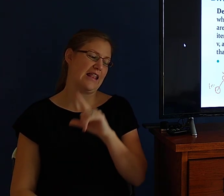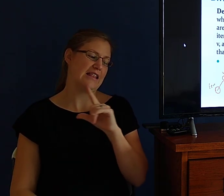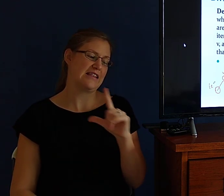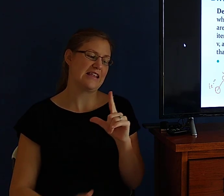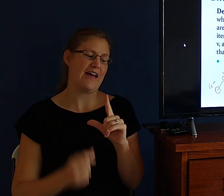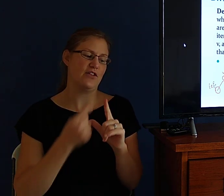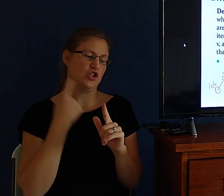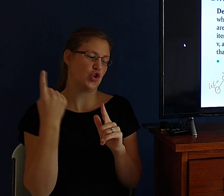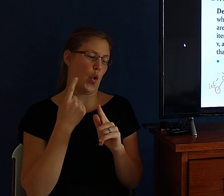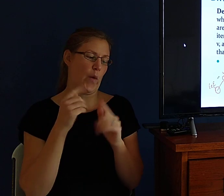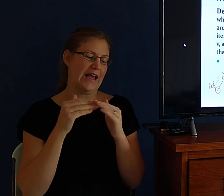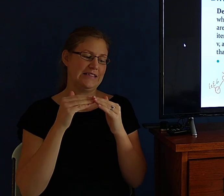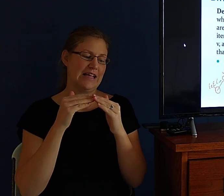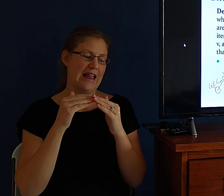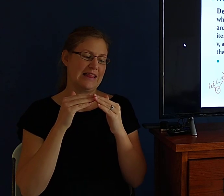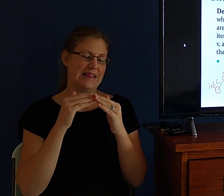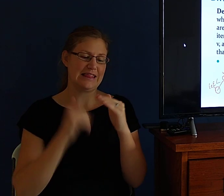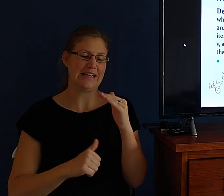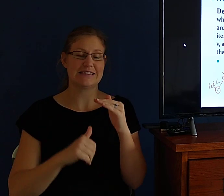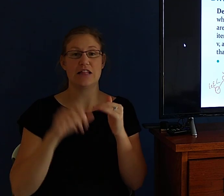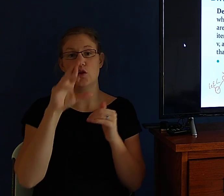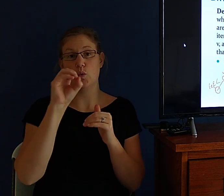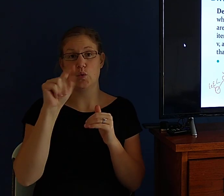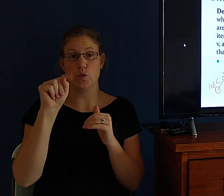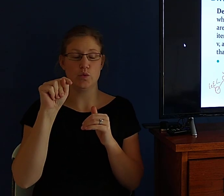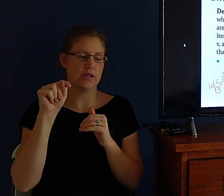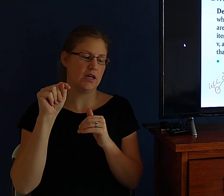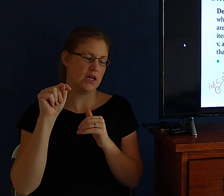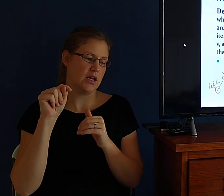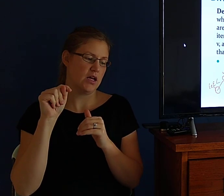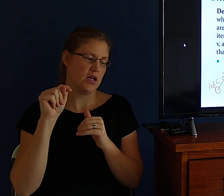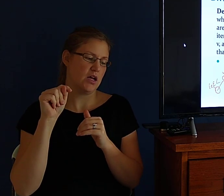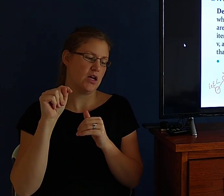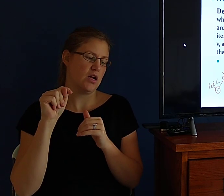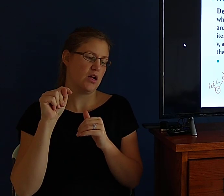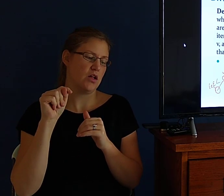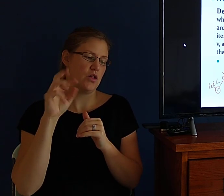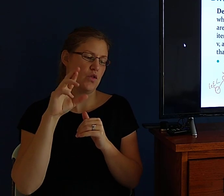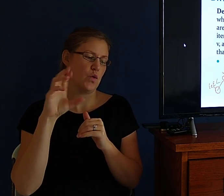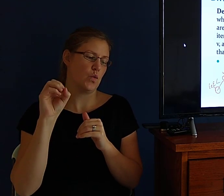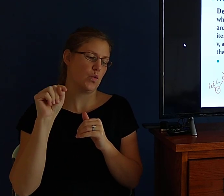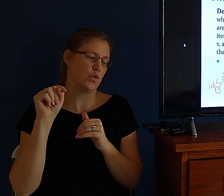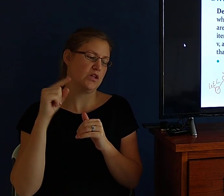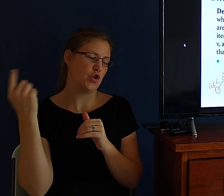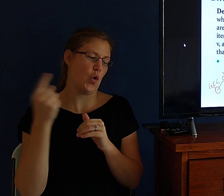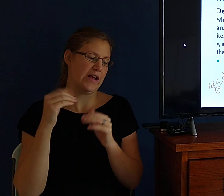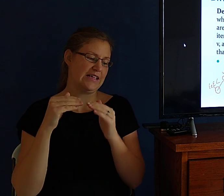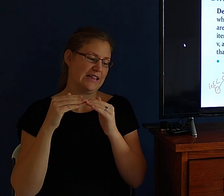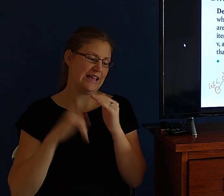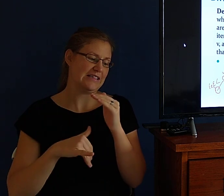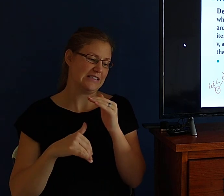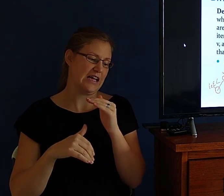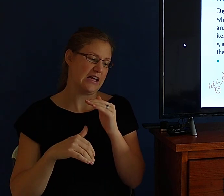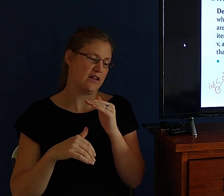is less than the root, and the root is always less than the right